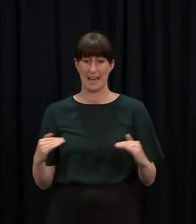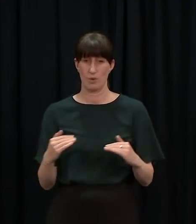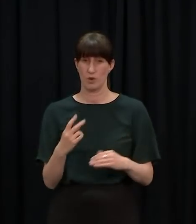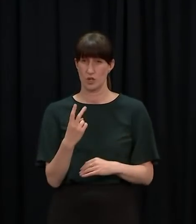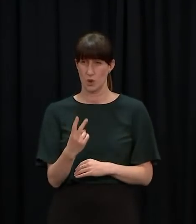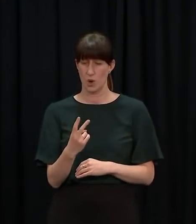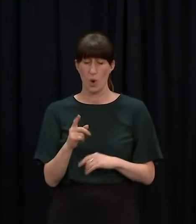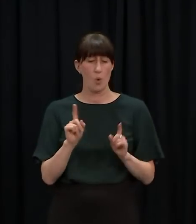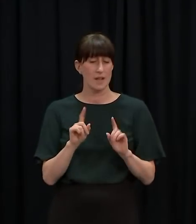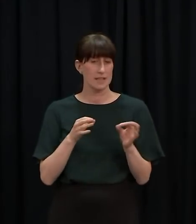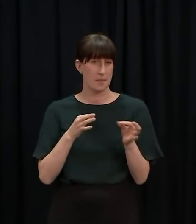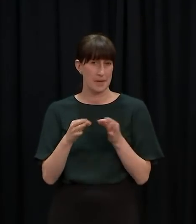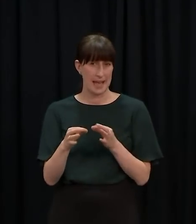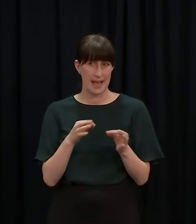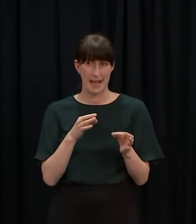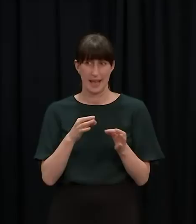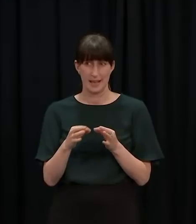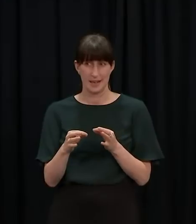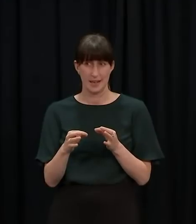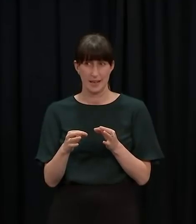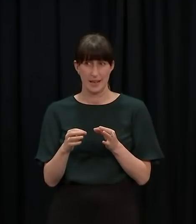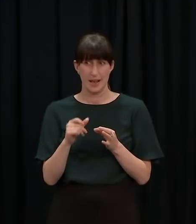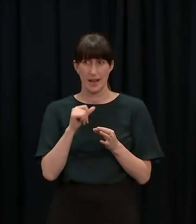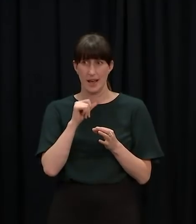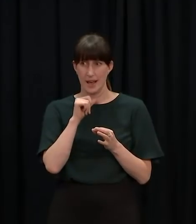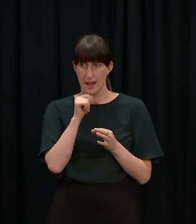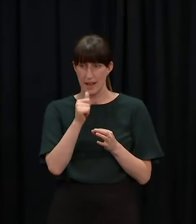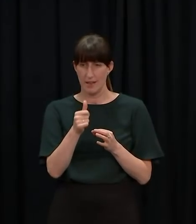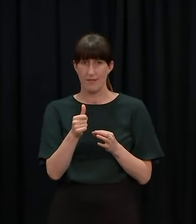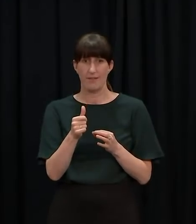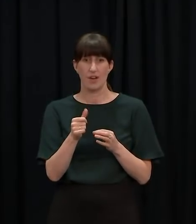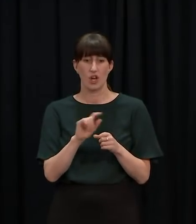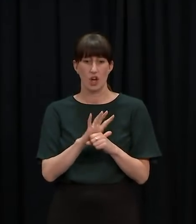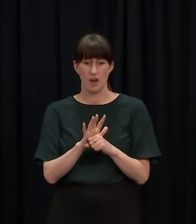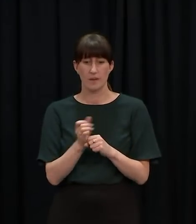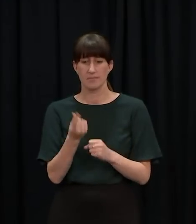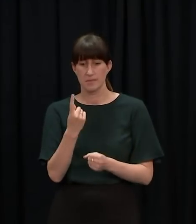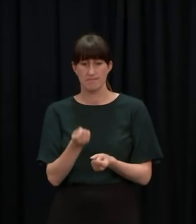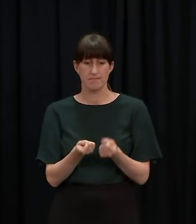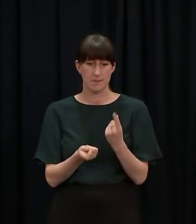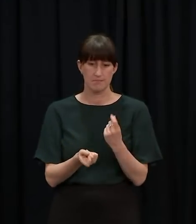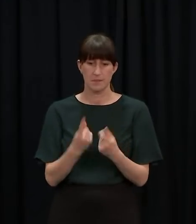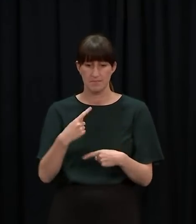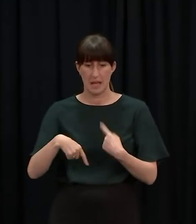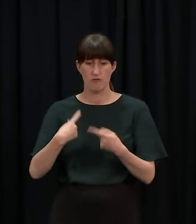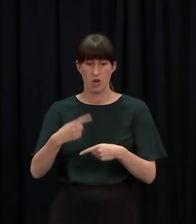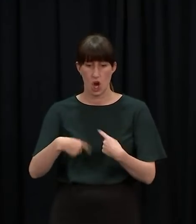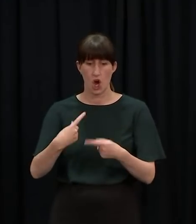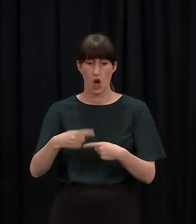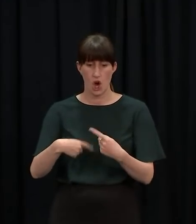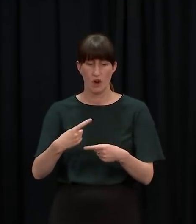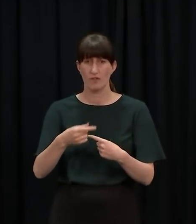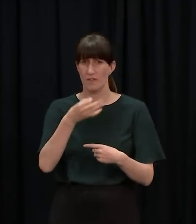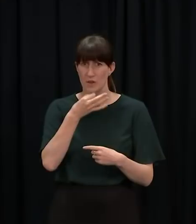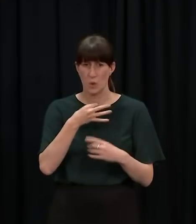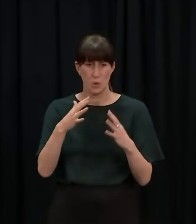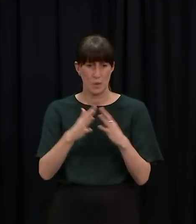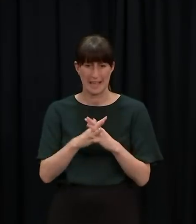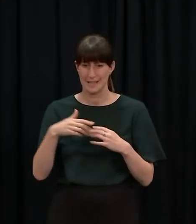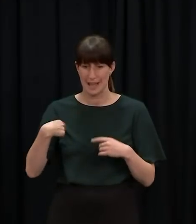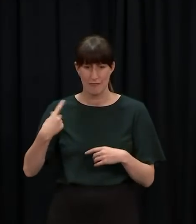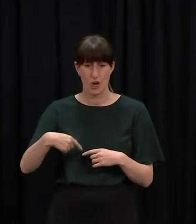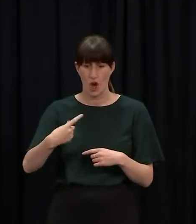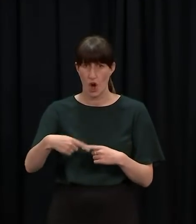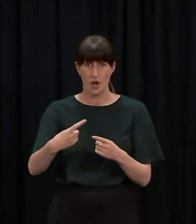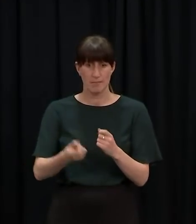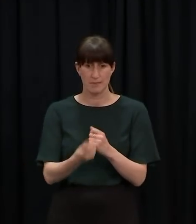plan if those do sort of continue to stubbornly pop up one or two a day for the coming weeks? Is it a level three